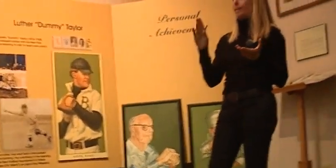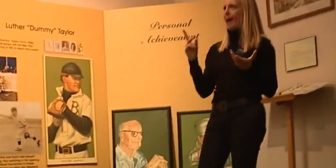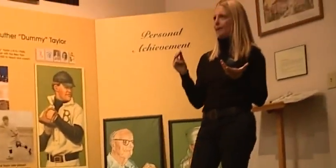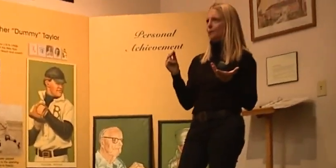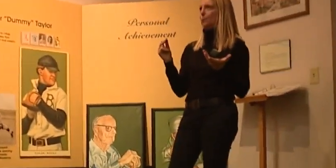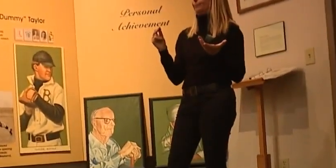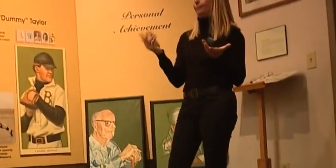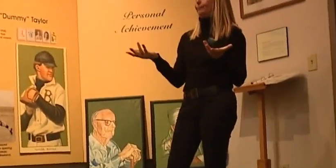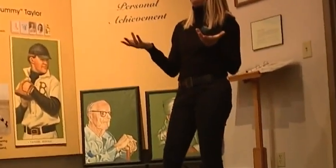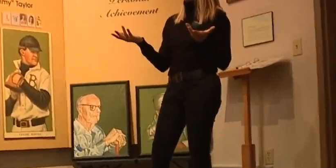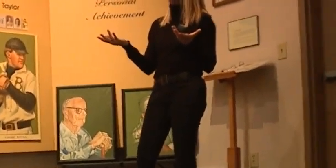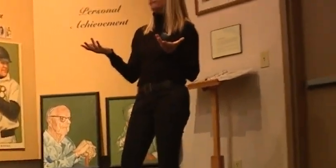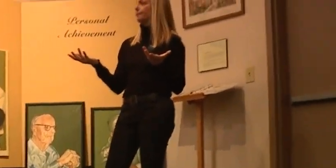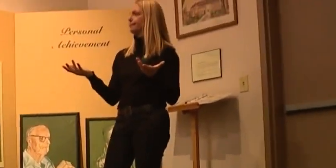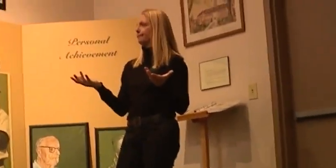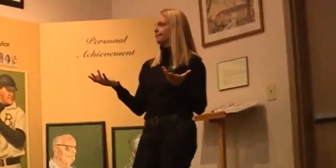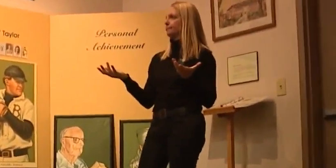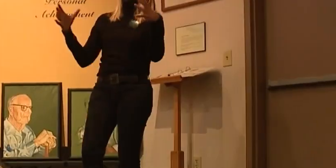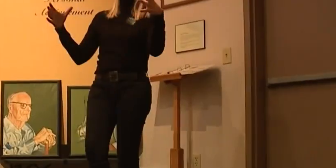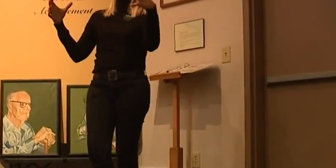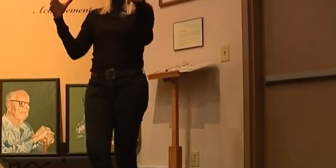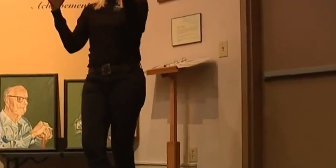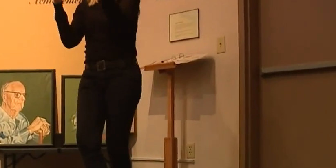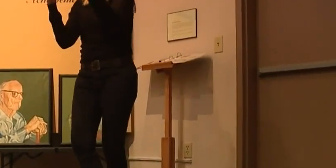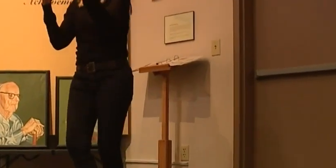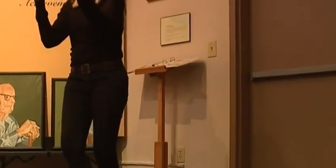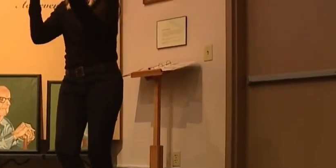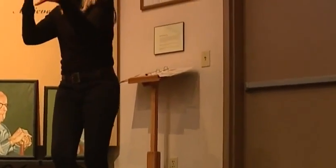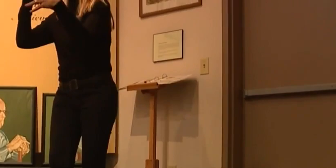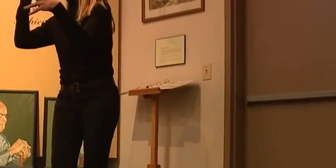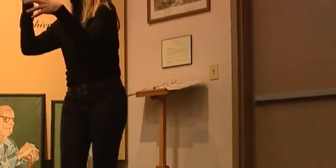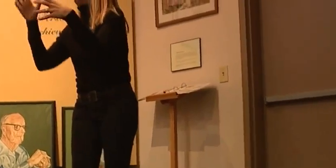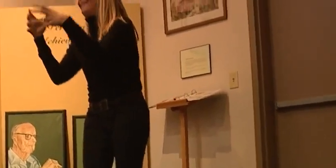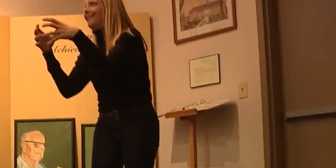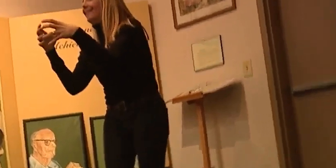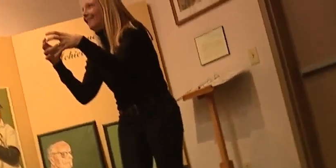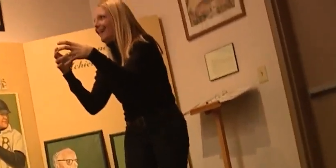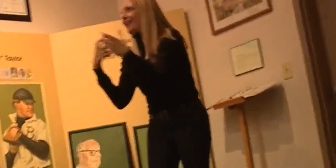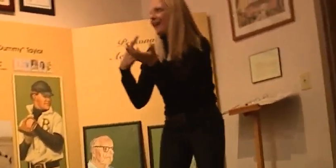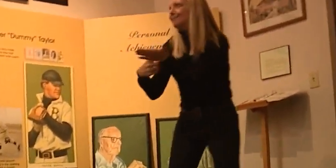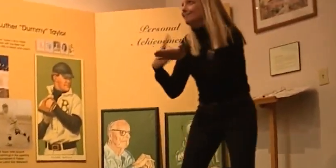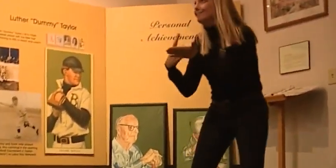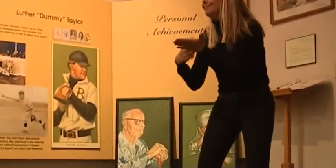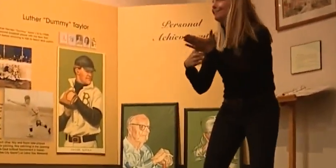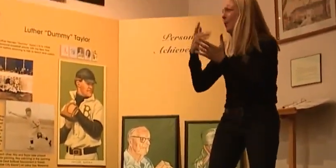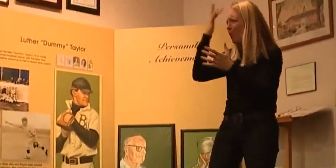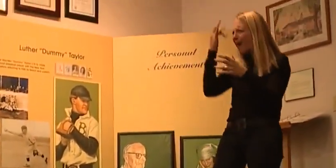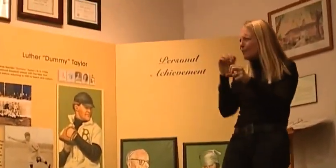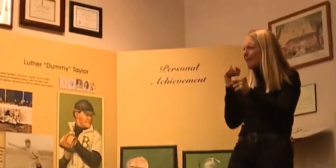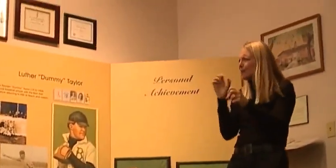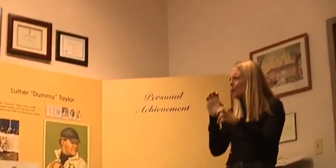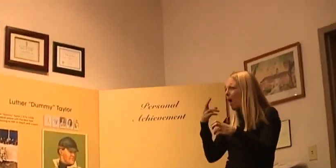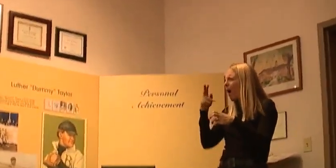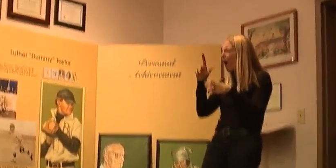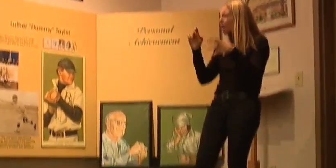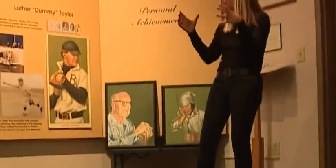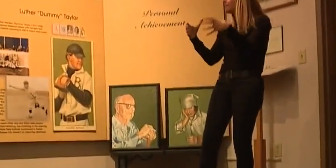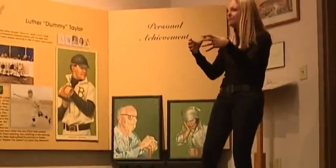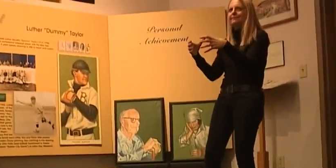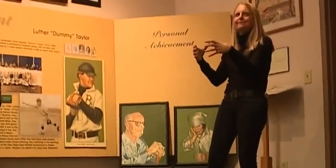make a play, what does a quarterback do first? Huddle. Come together. Right, they huddle up. Right. And have their discussions. Why